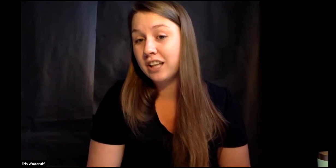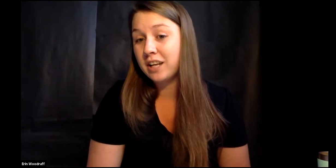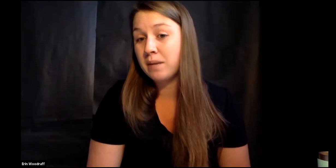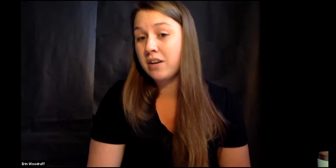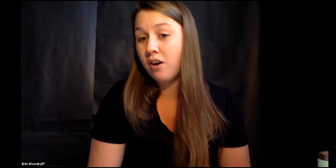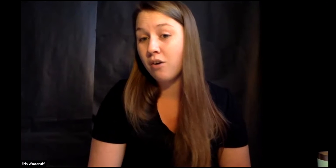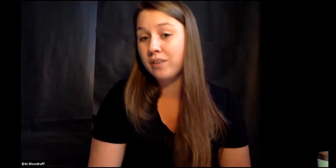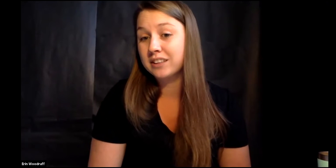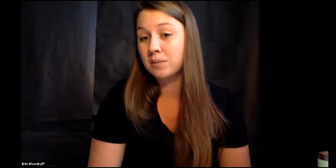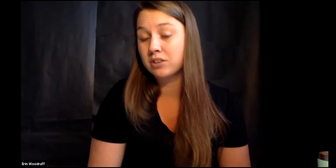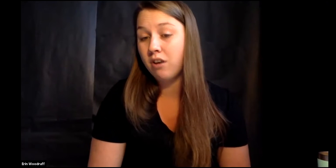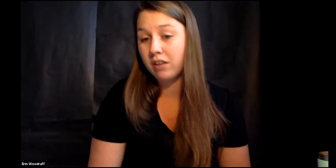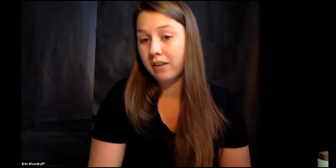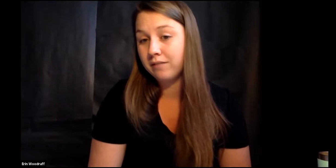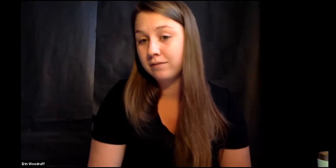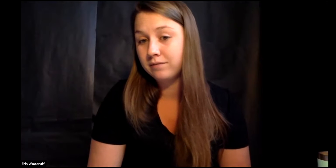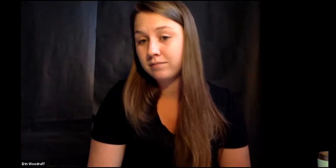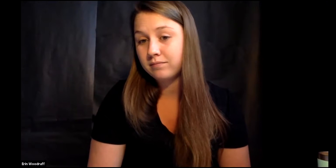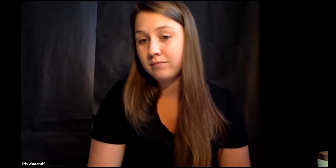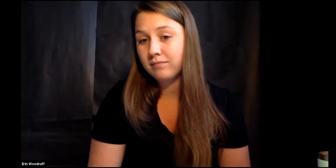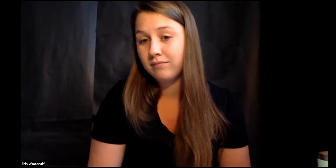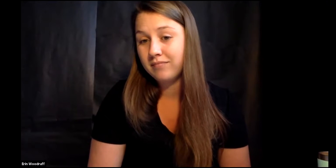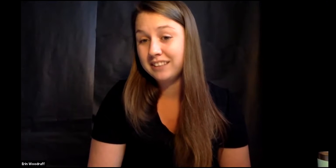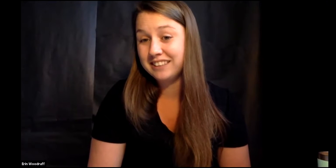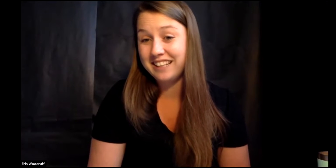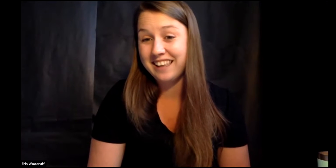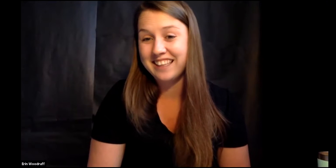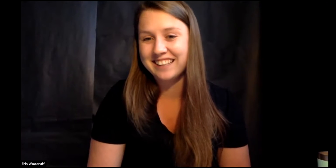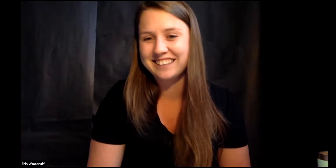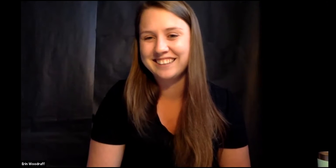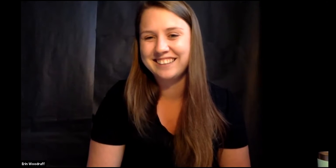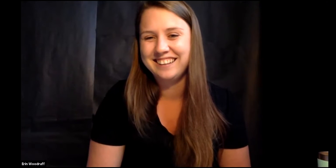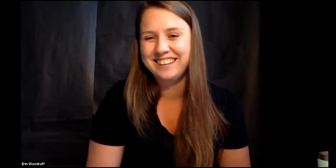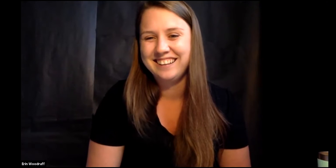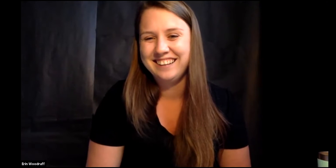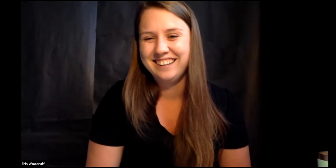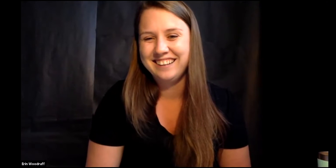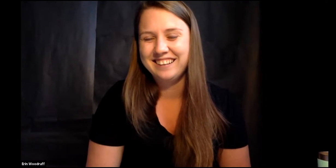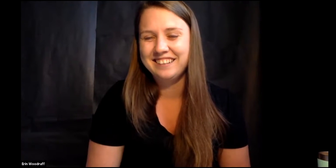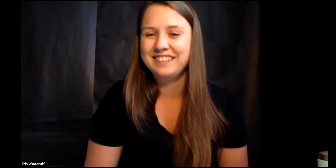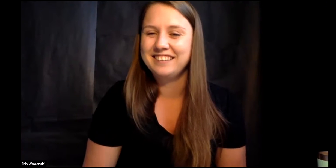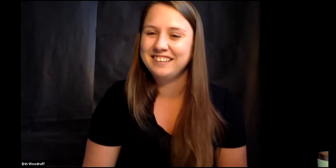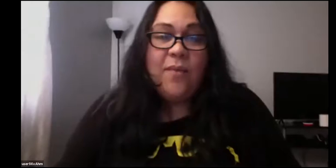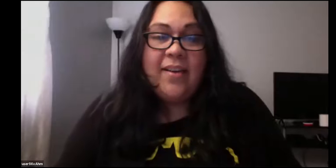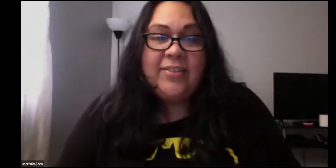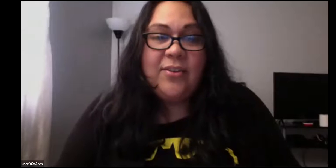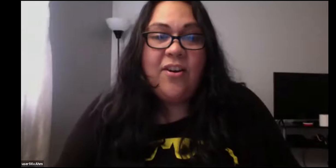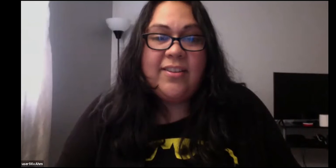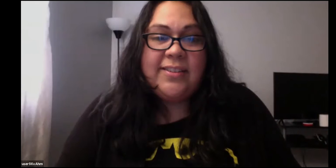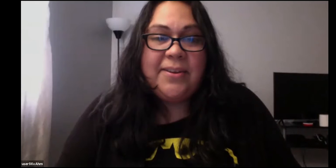letting me know that someone's calling. See, like this. Oh, wow, that's so